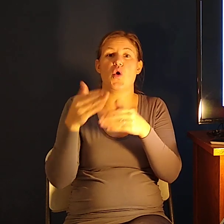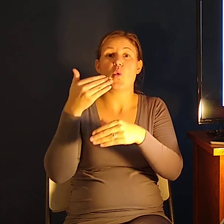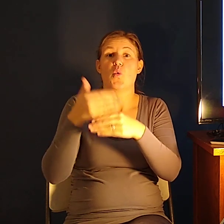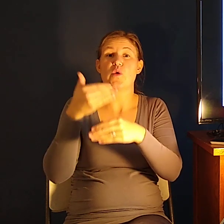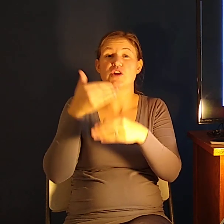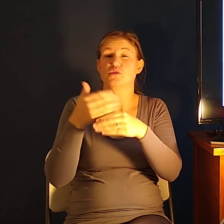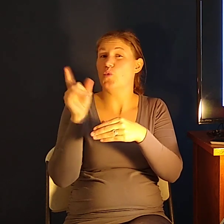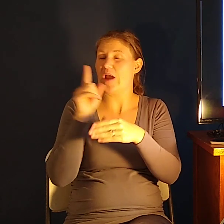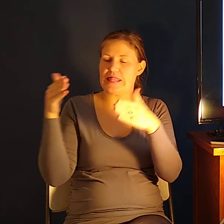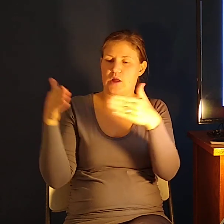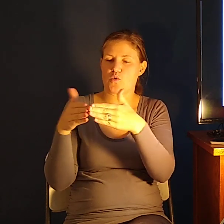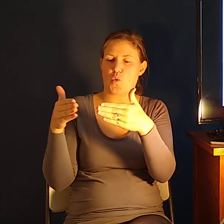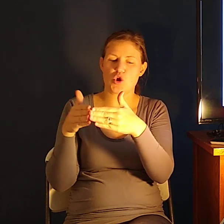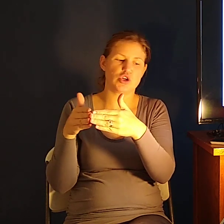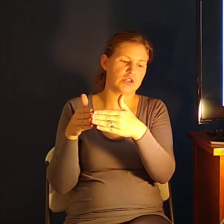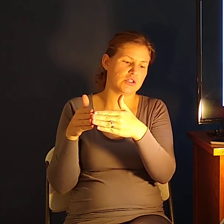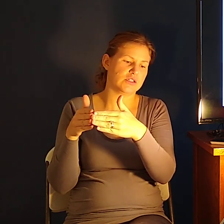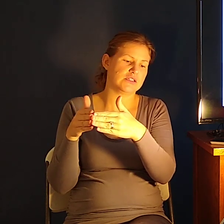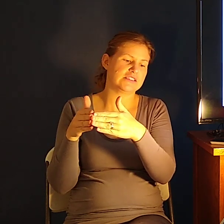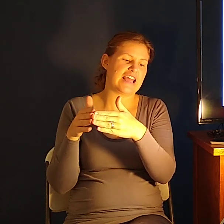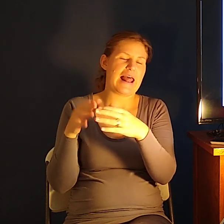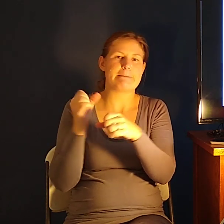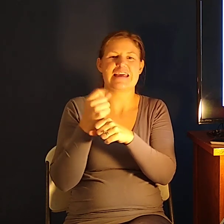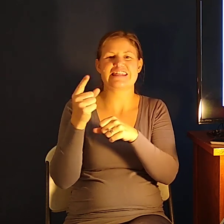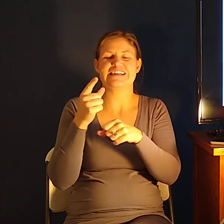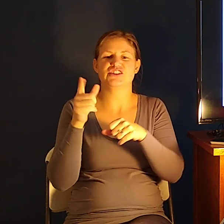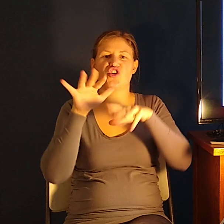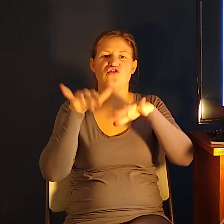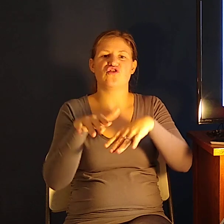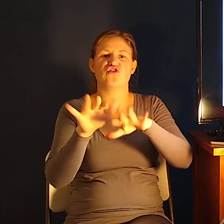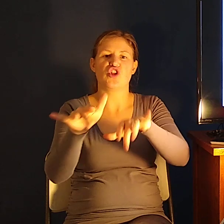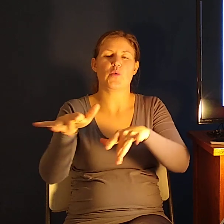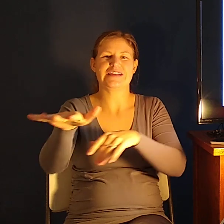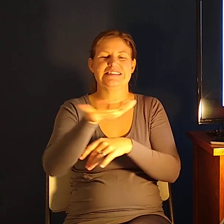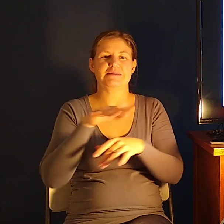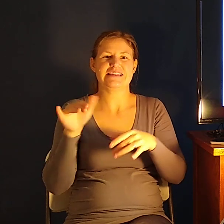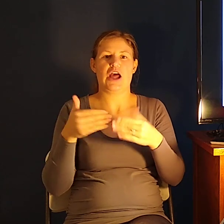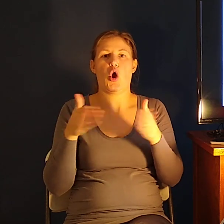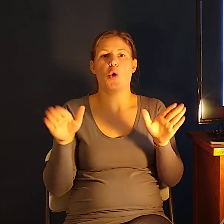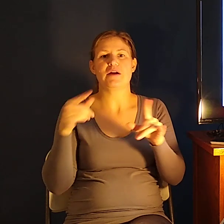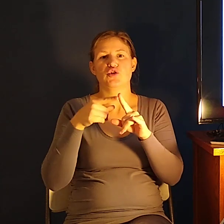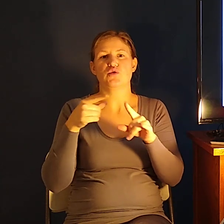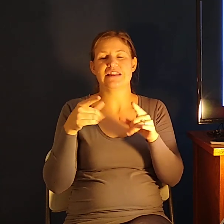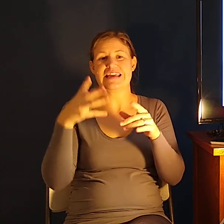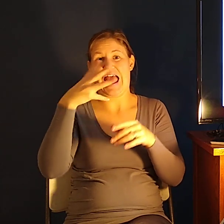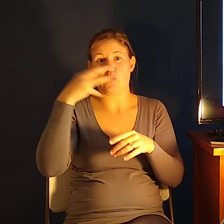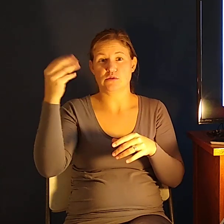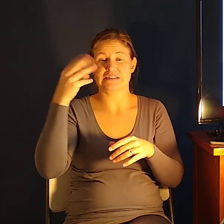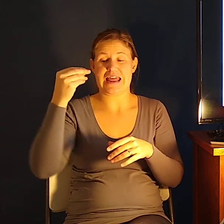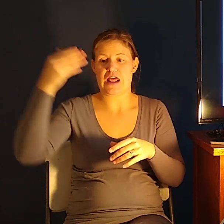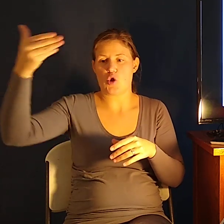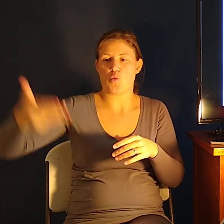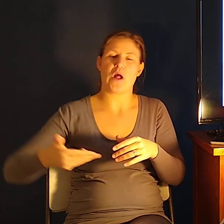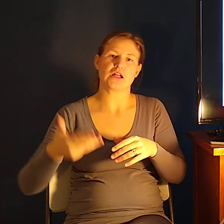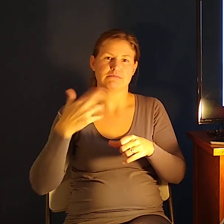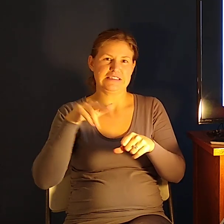And with these devices, created these flowing spaces that open to the outdoors. He welcomes natural light